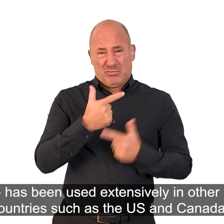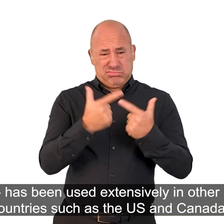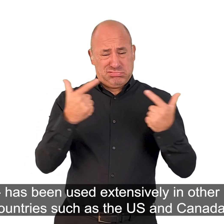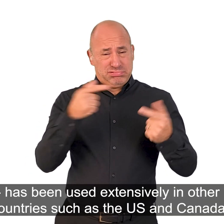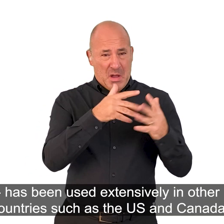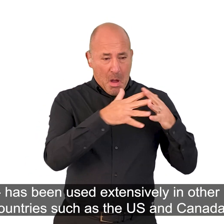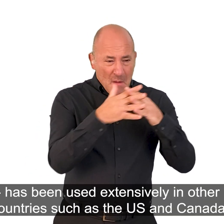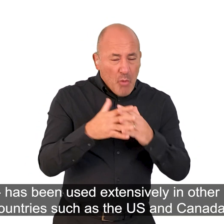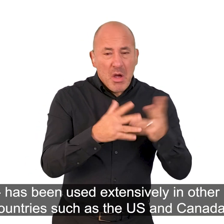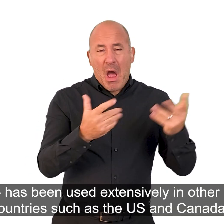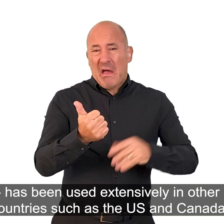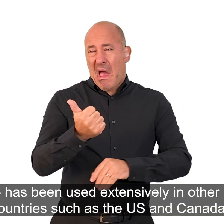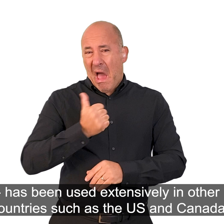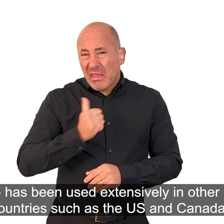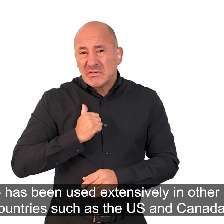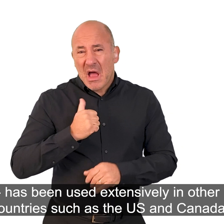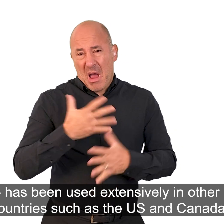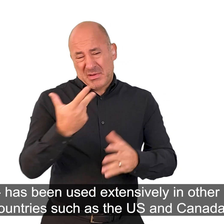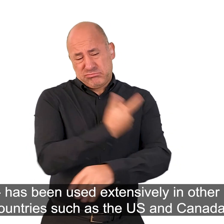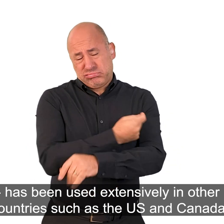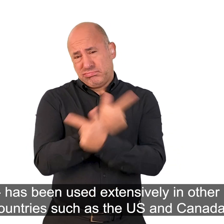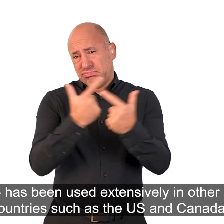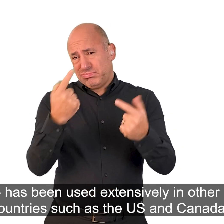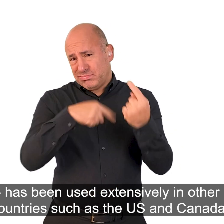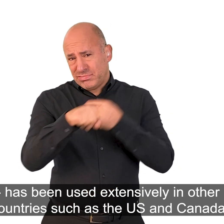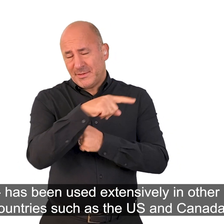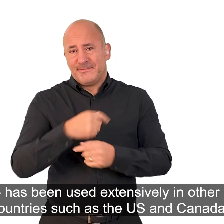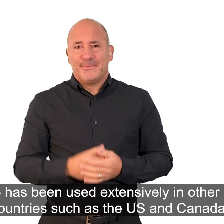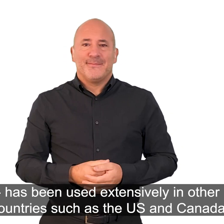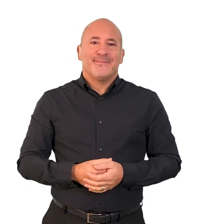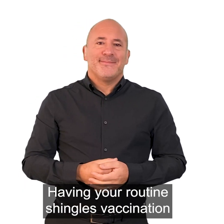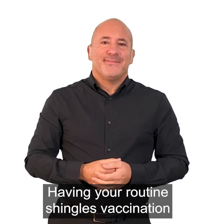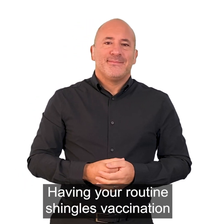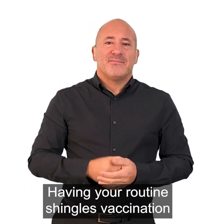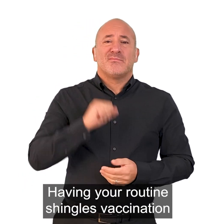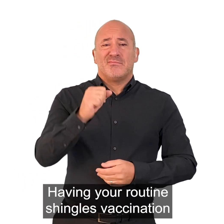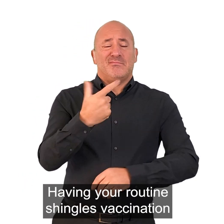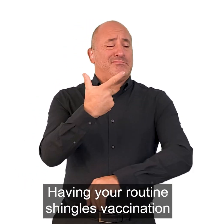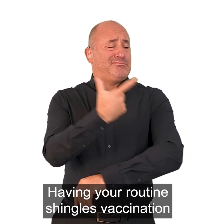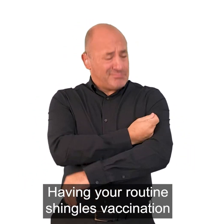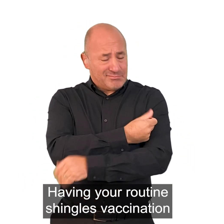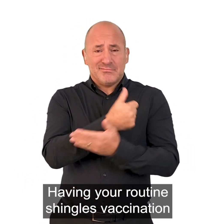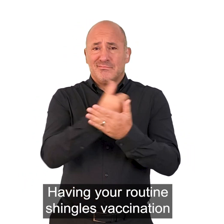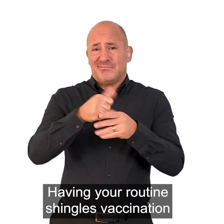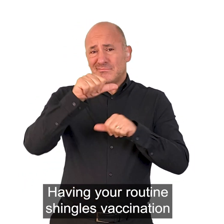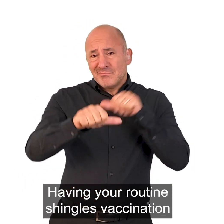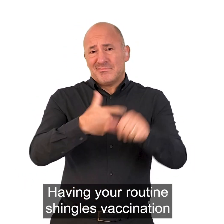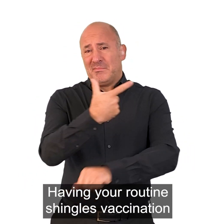Has been used extensively in other countries such as the US and Canada. Having your routine shingles